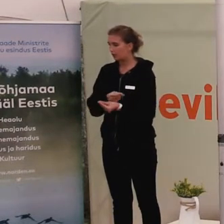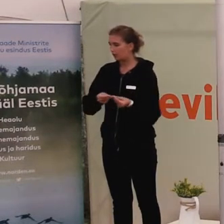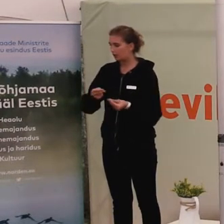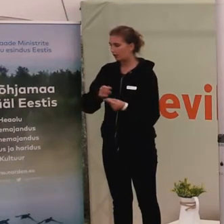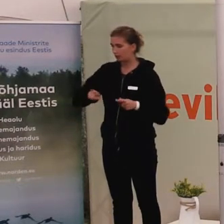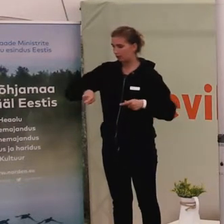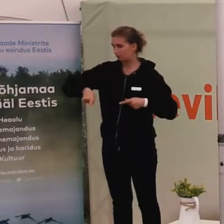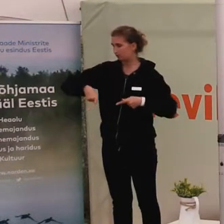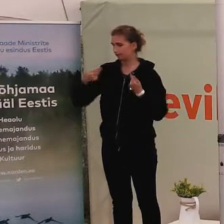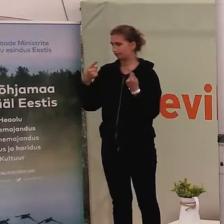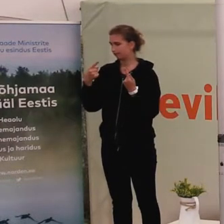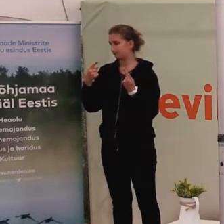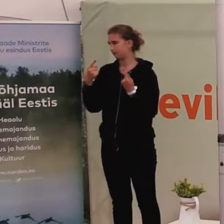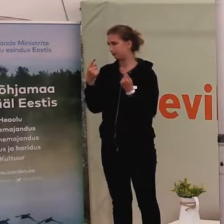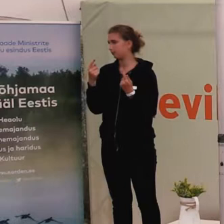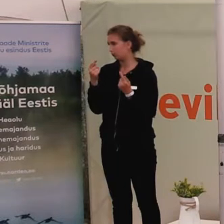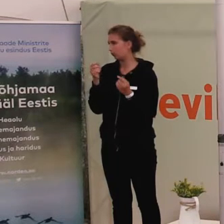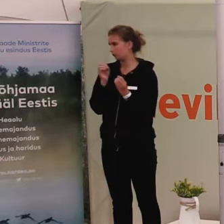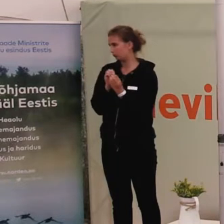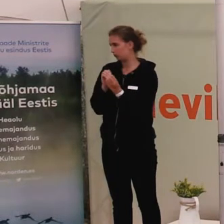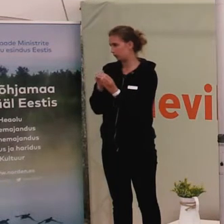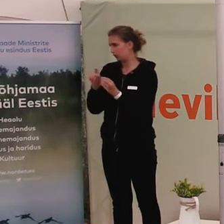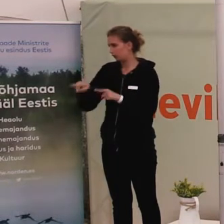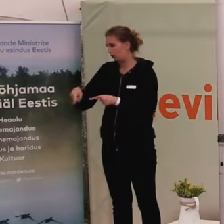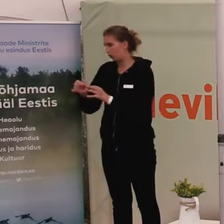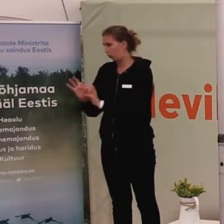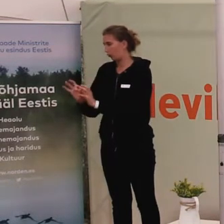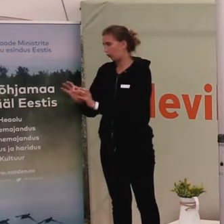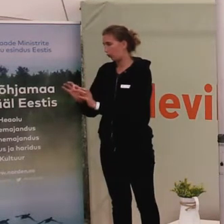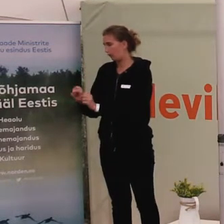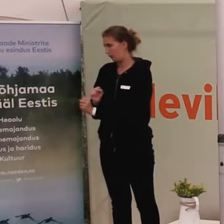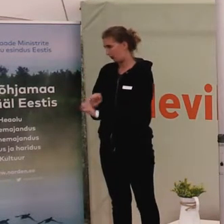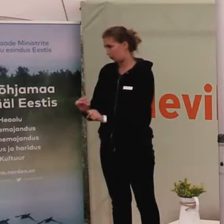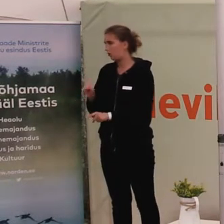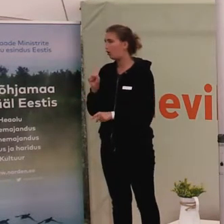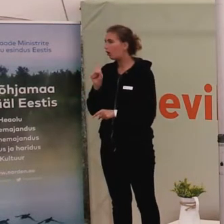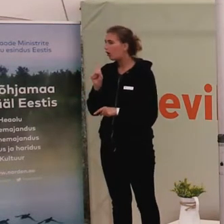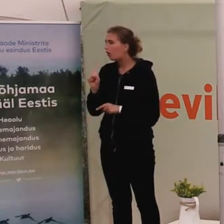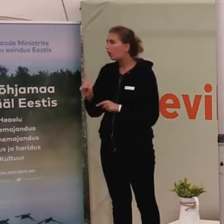unrealistic. Yet we do have nations and private entities who are